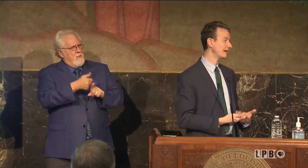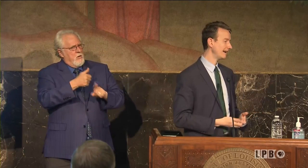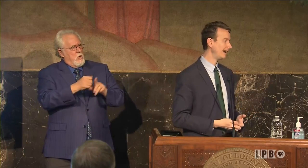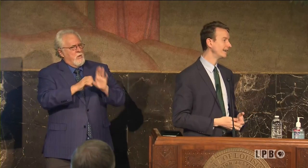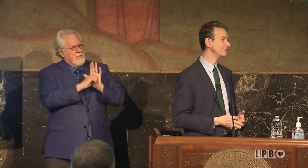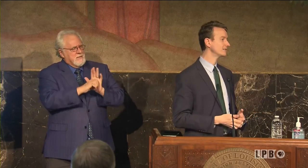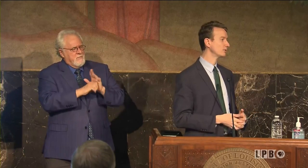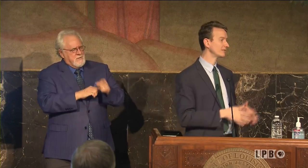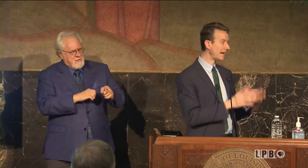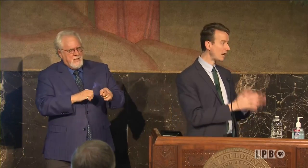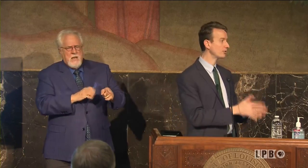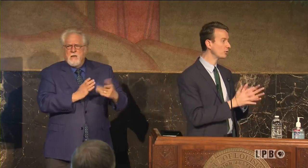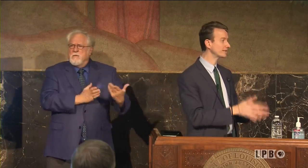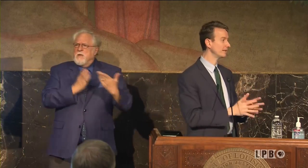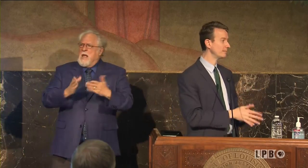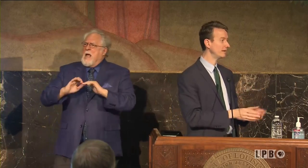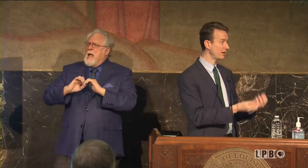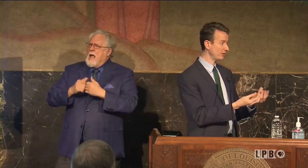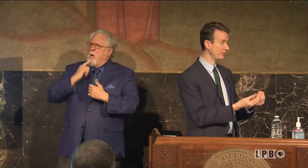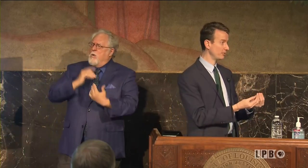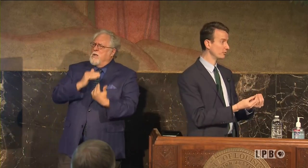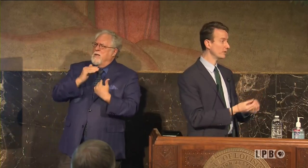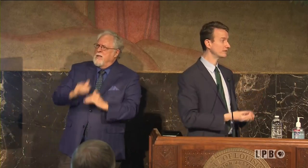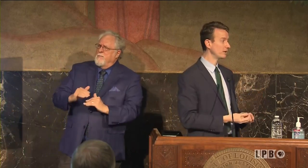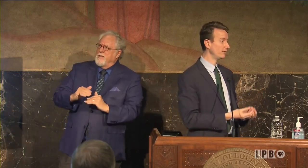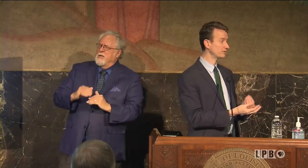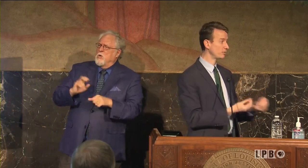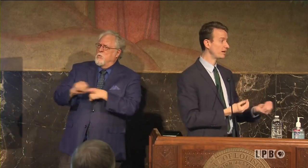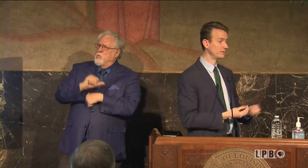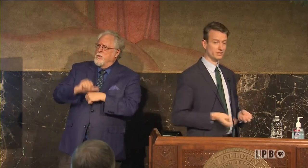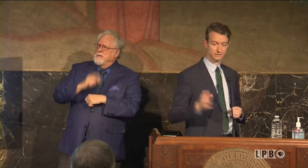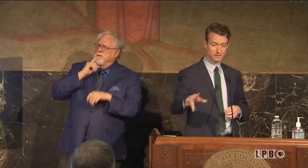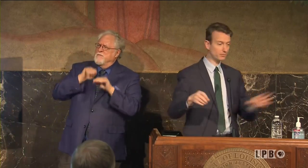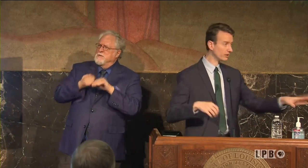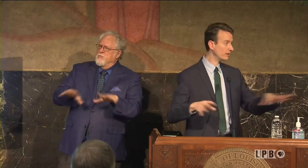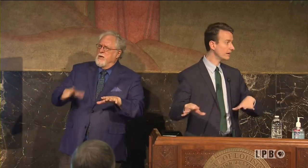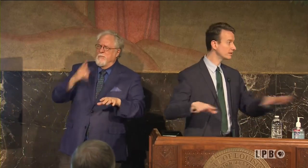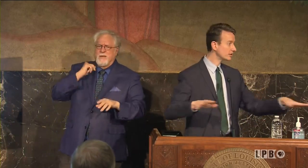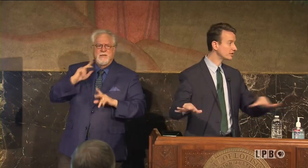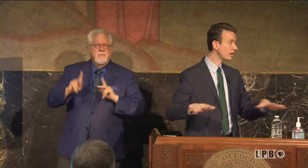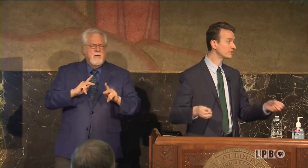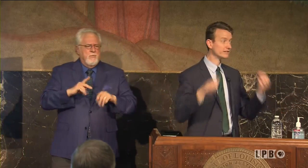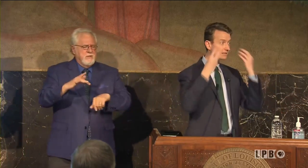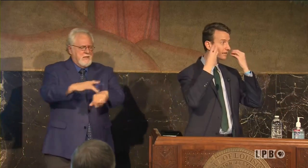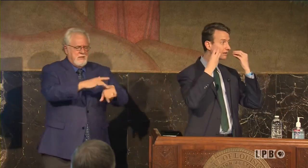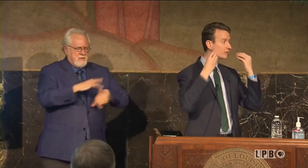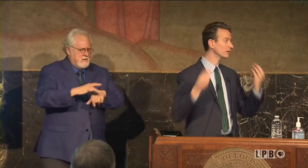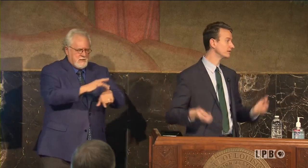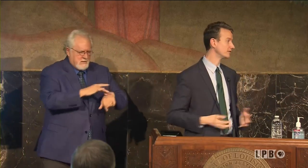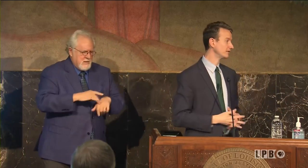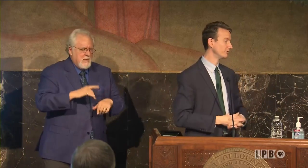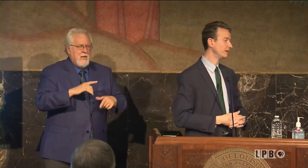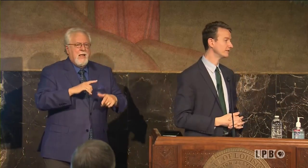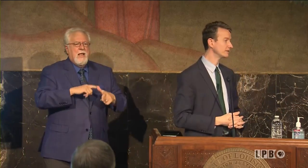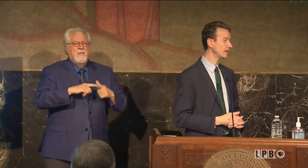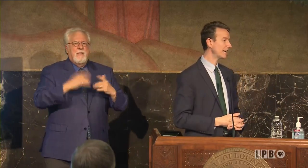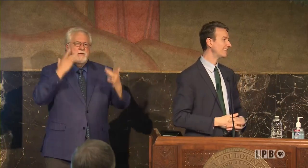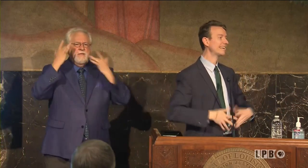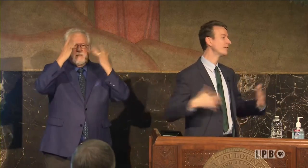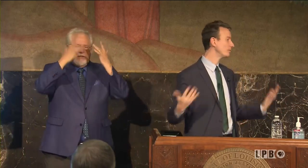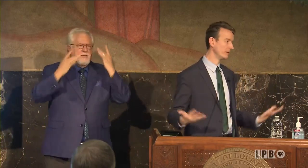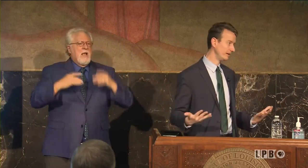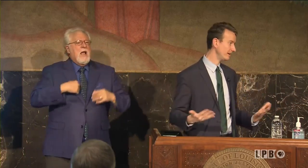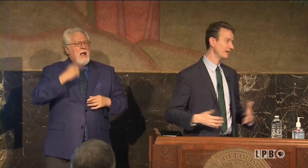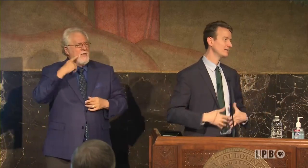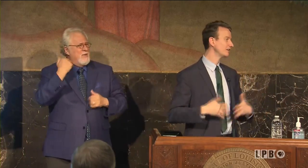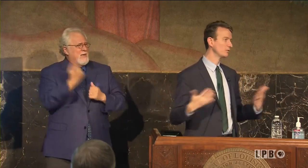present ideas to us on how they're going to limit the risk of spread because people are touching objects and then inadvertently touching their faces. I